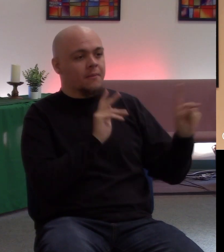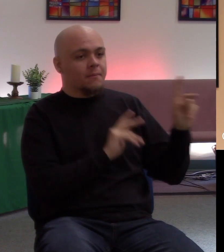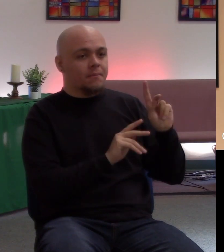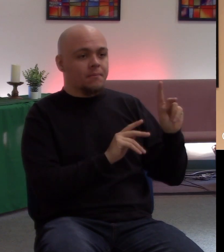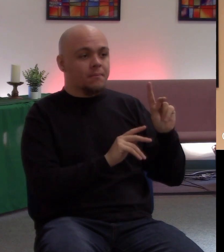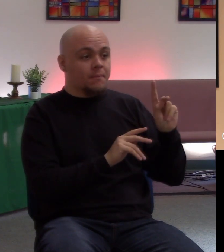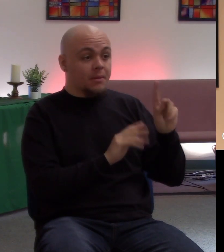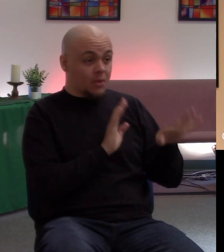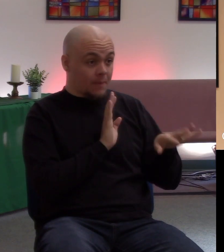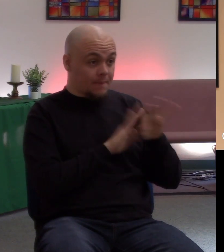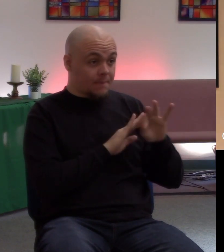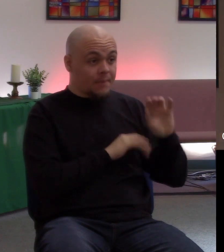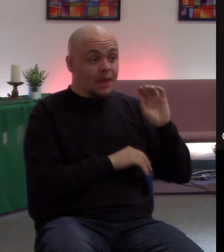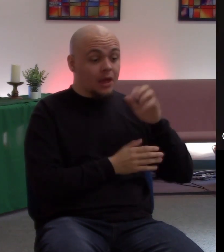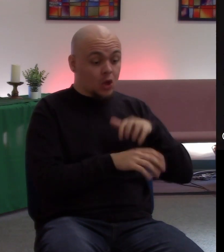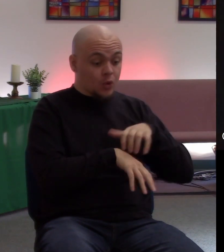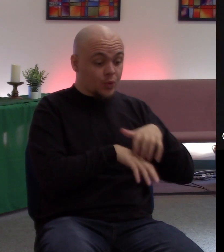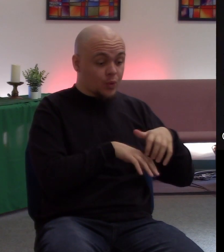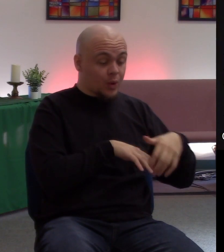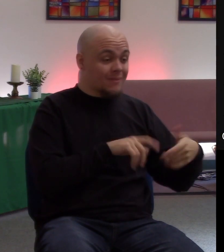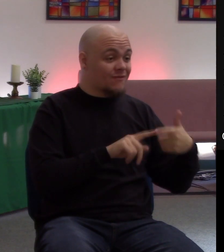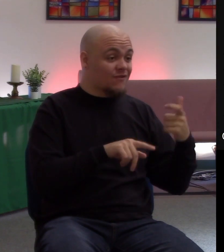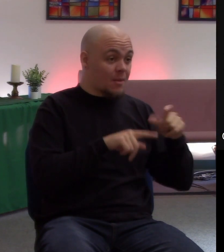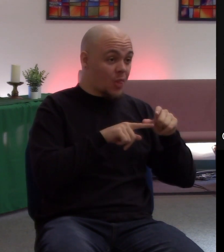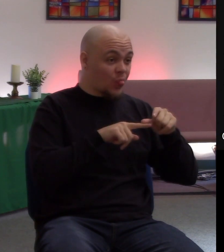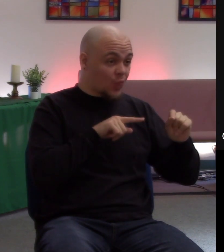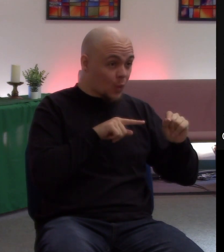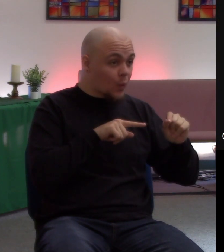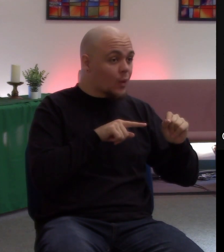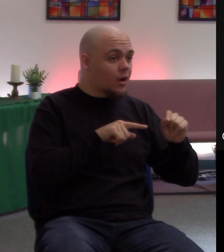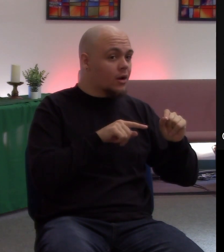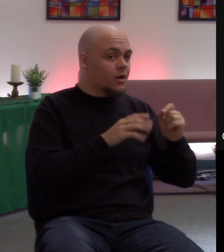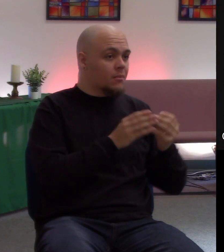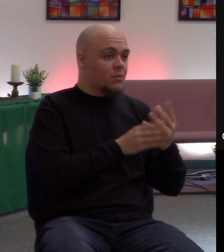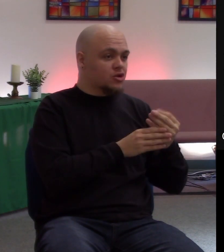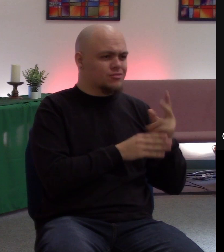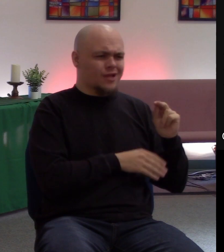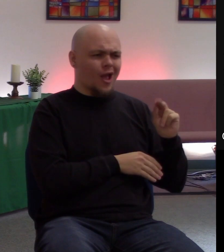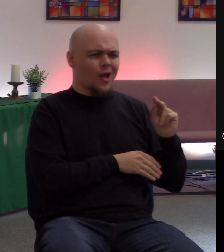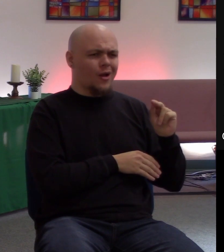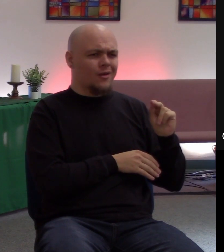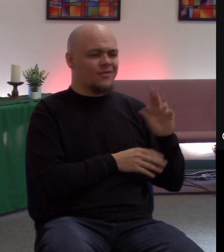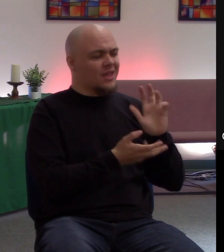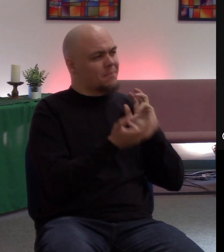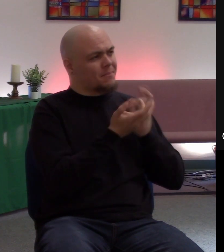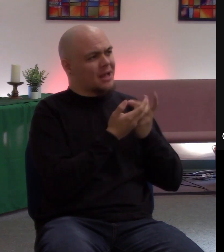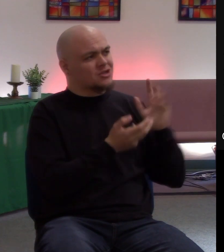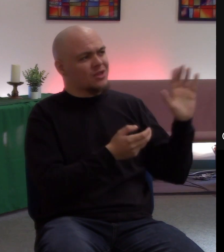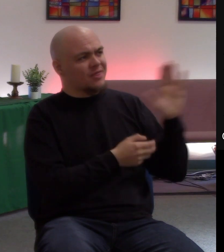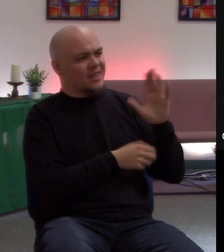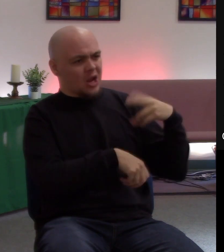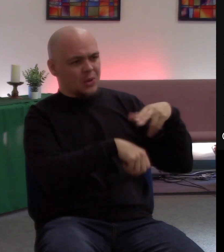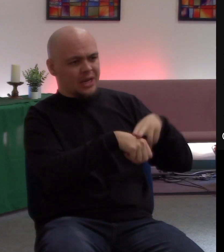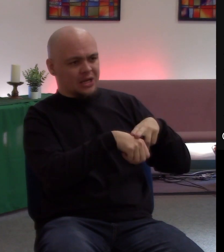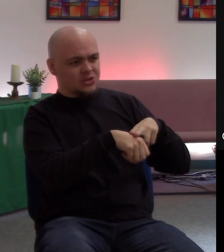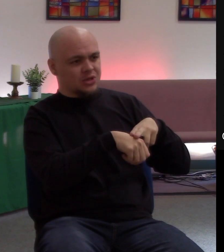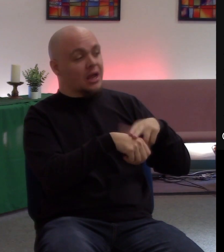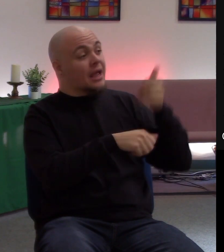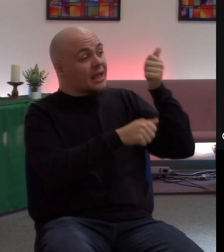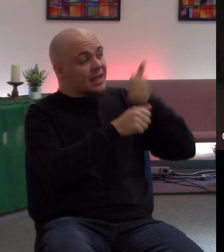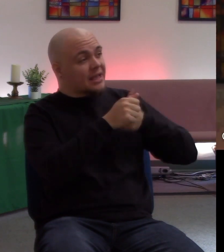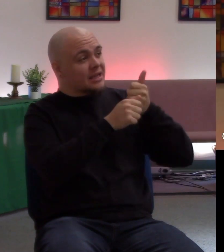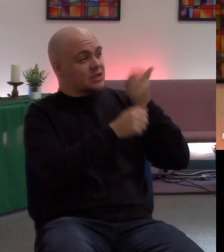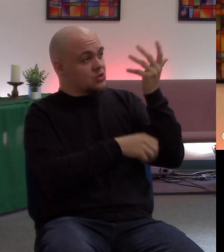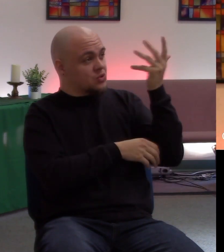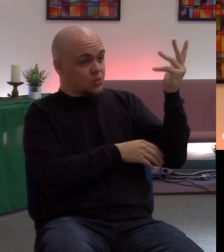by their fruits you will recognize them. Do people pick grapes from thorn bushes or figs from thistles? This is just saying they act according to their